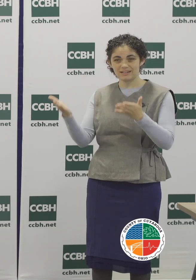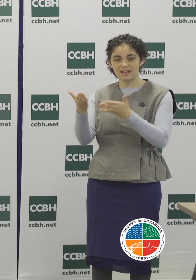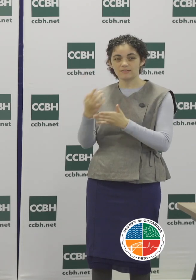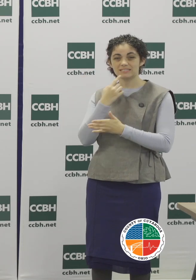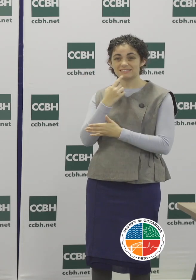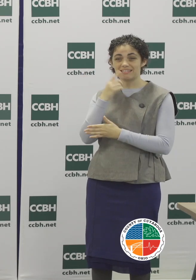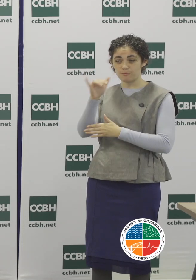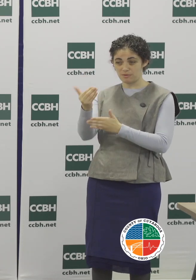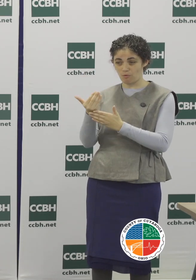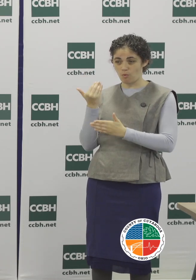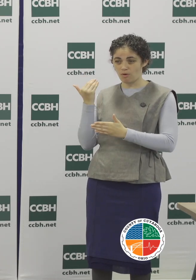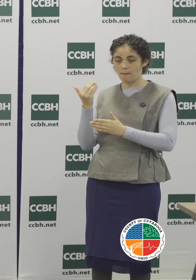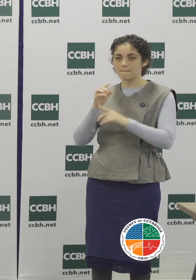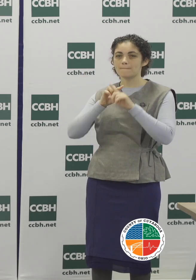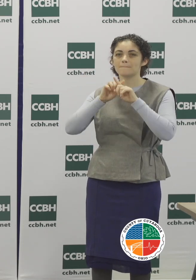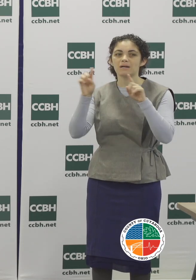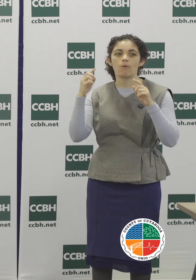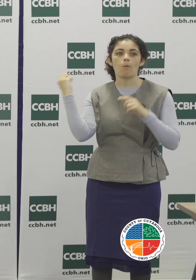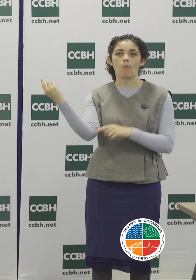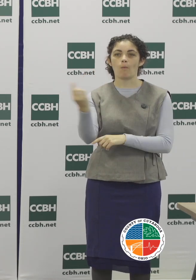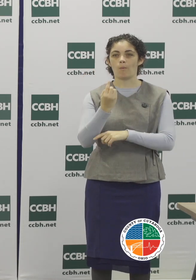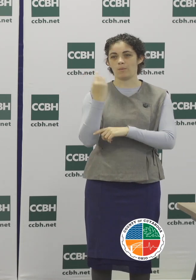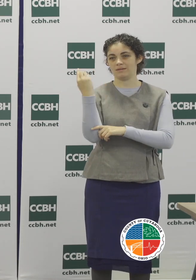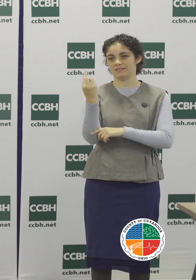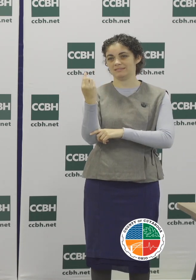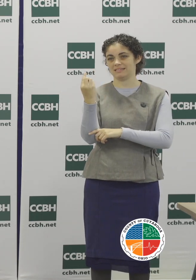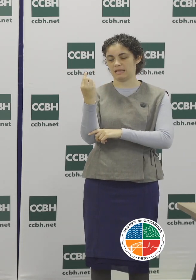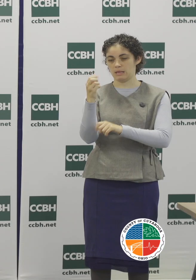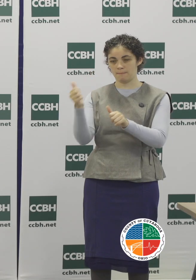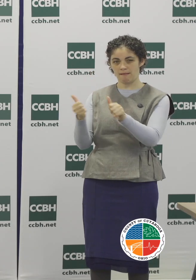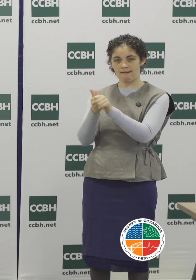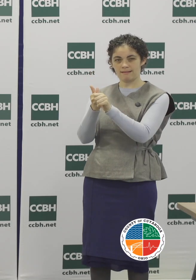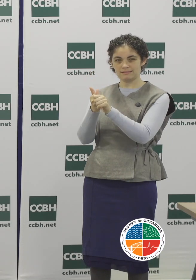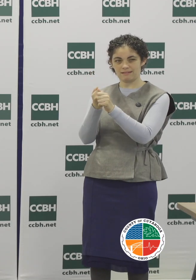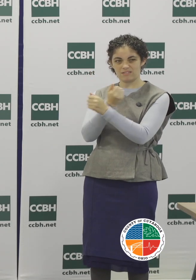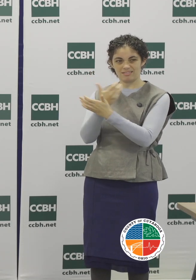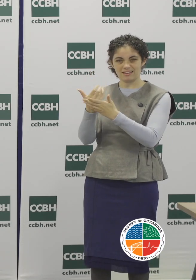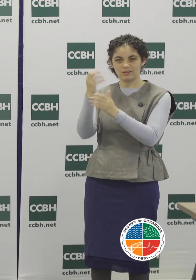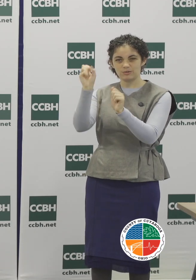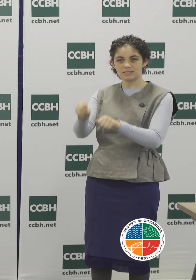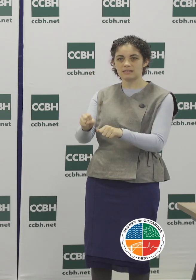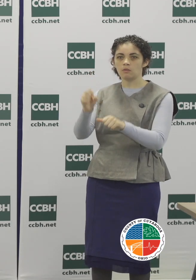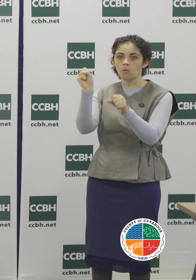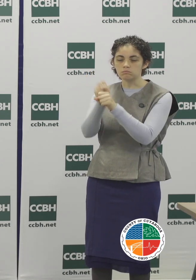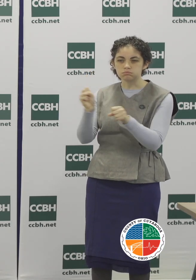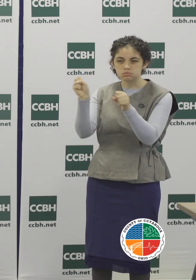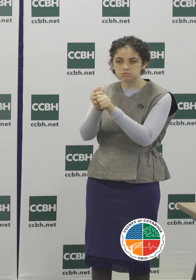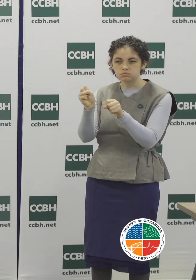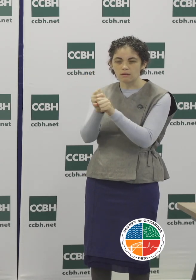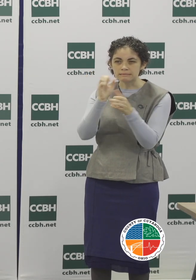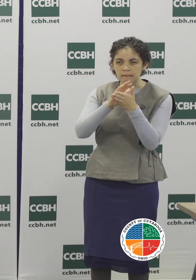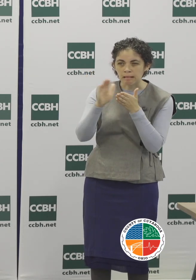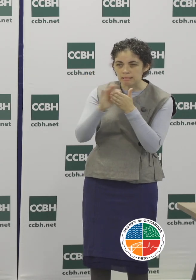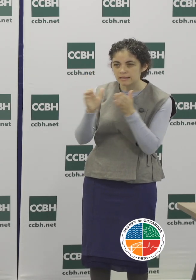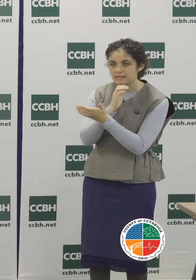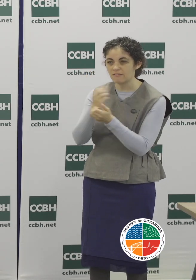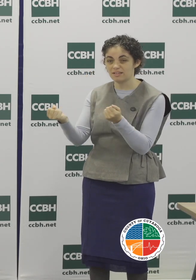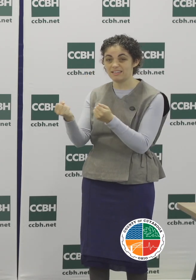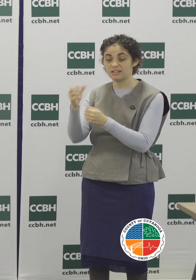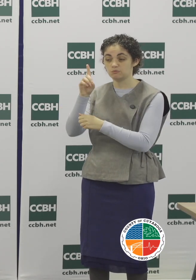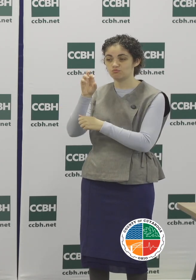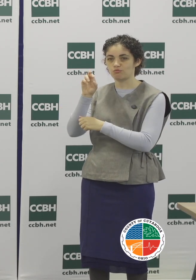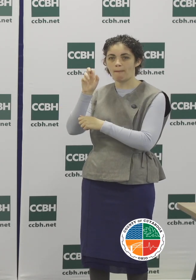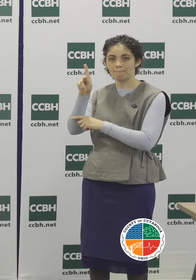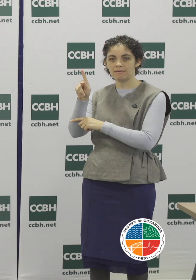about them before, but they are always in the background doing so much hard work. They are at our drop site